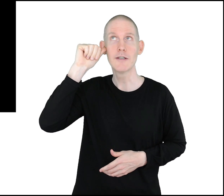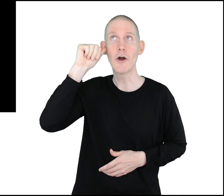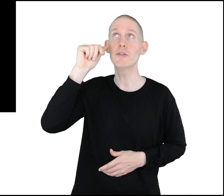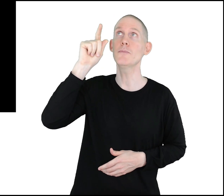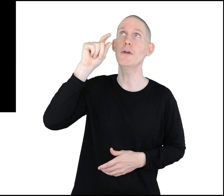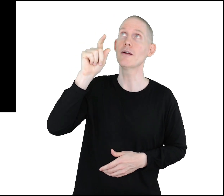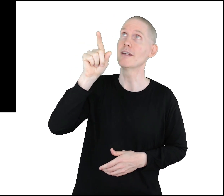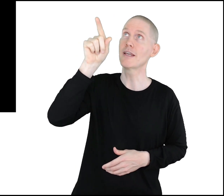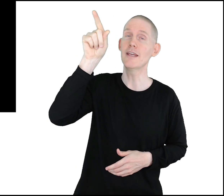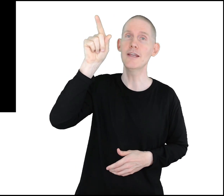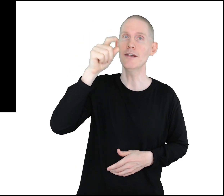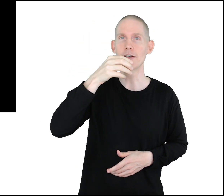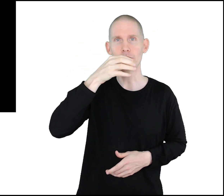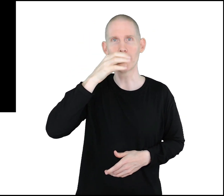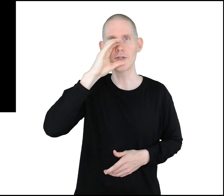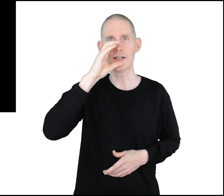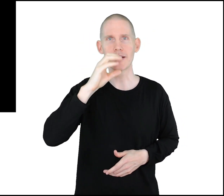Oh, he's up there. He drink.